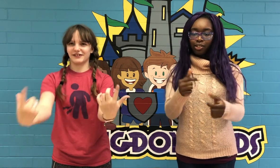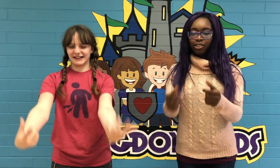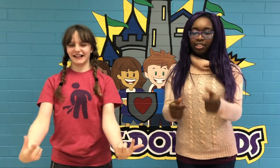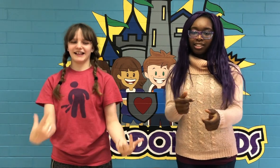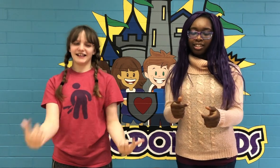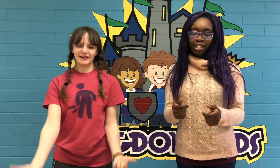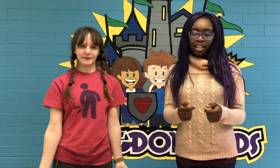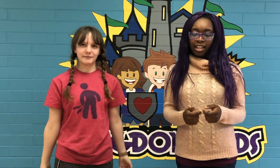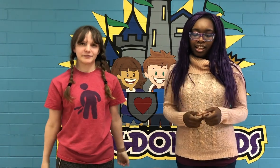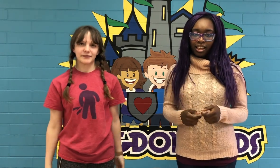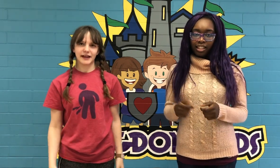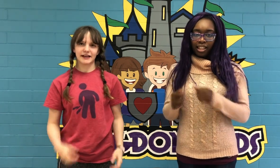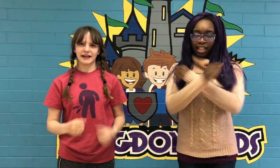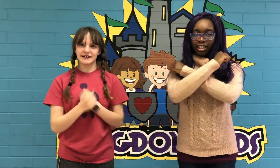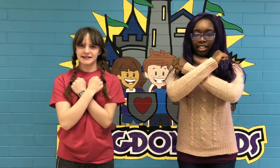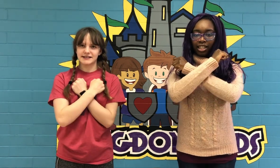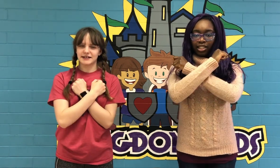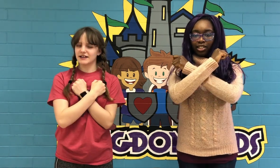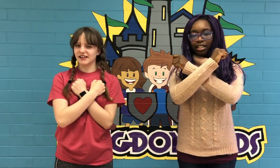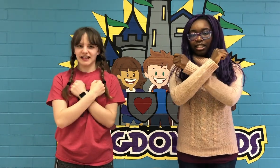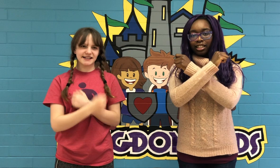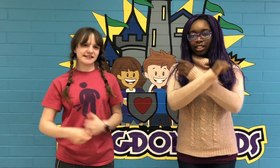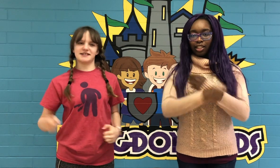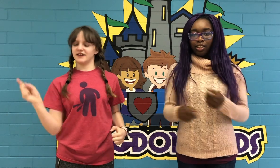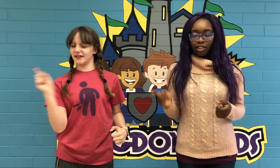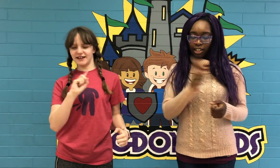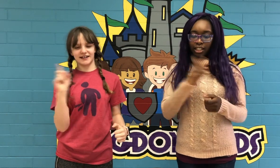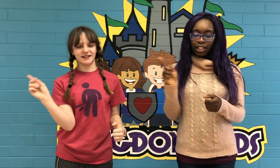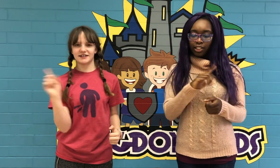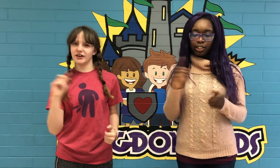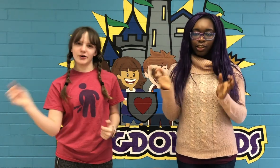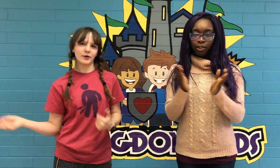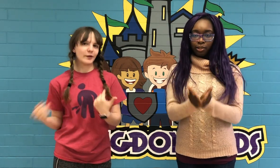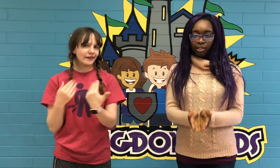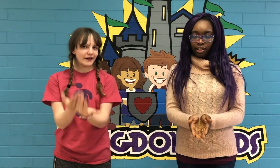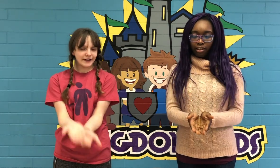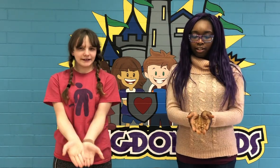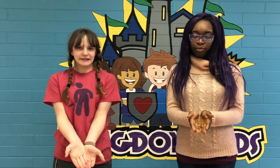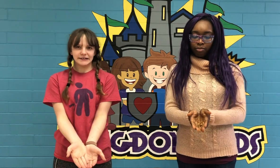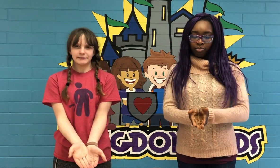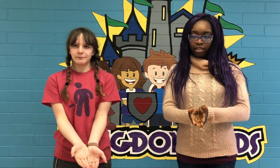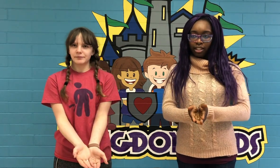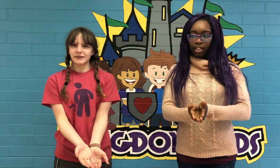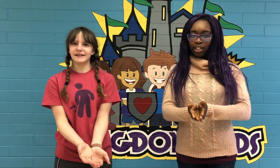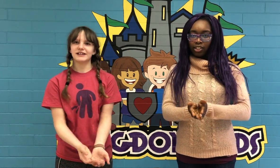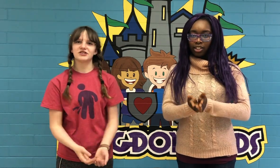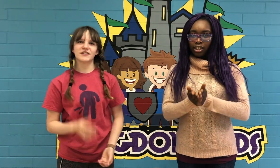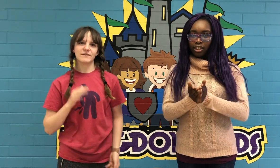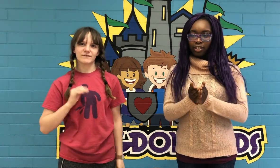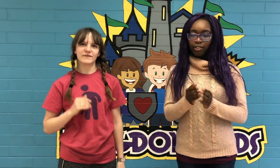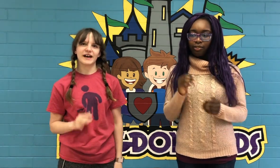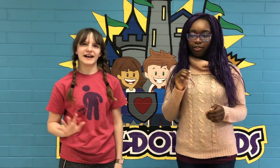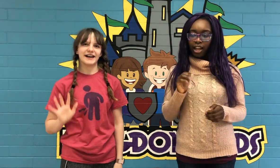self-control. Against such things there is no law. Galatians